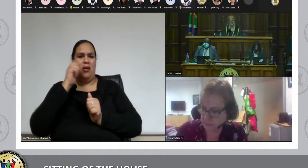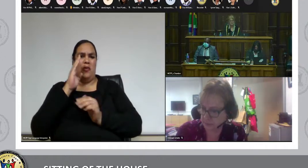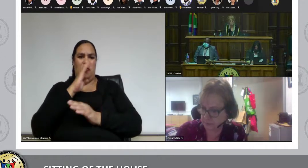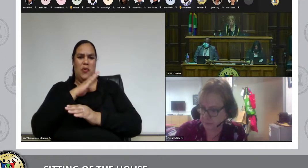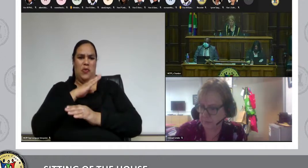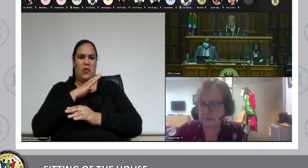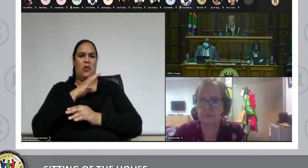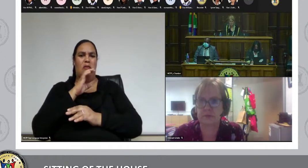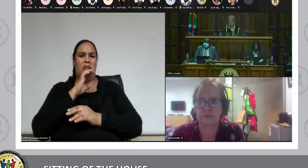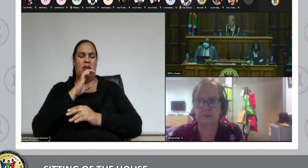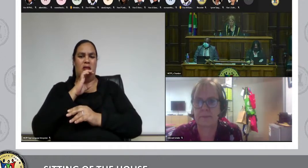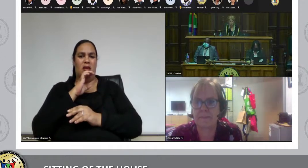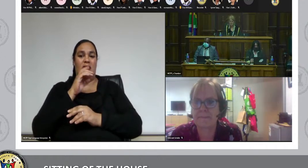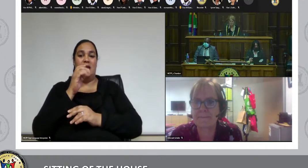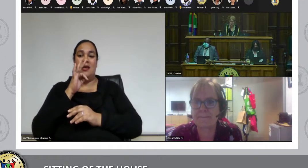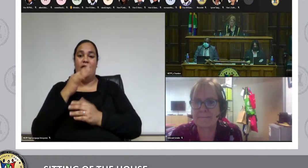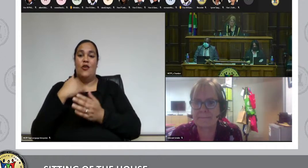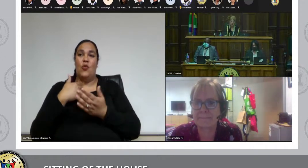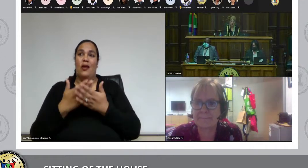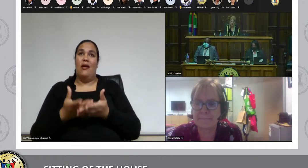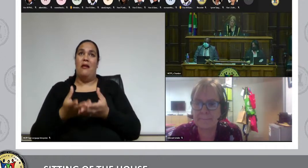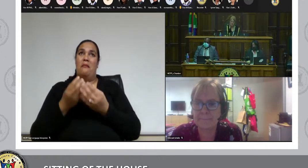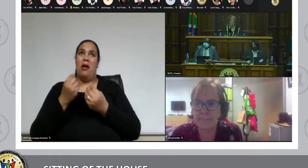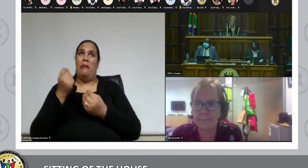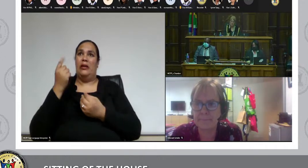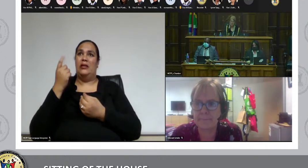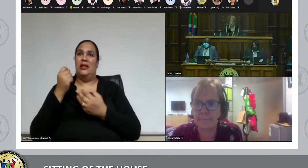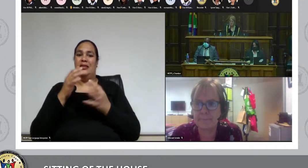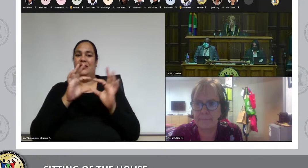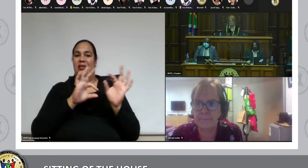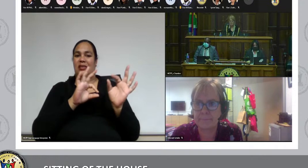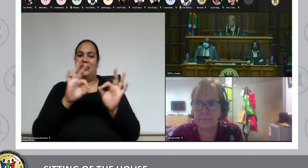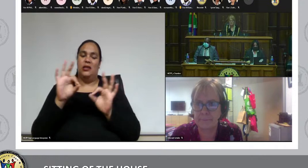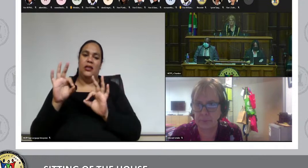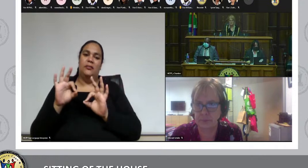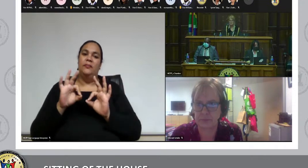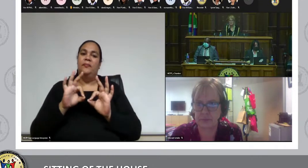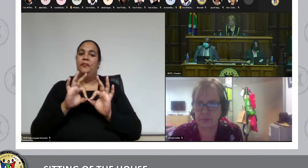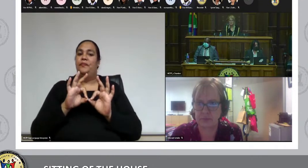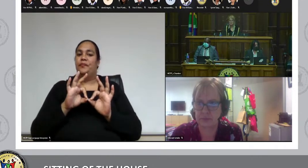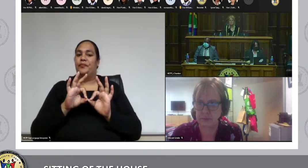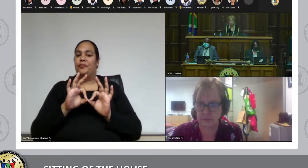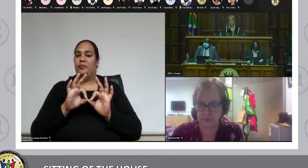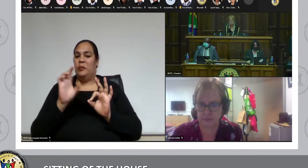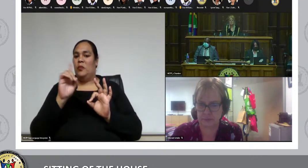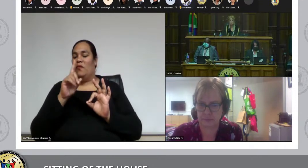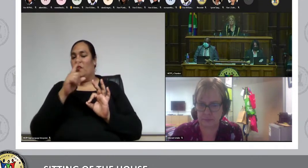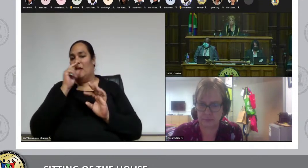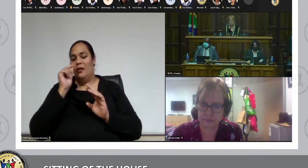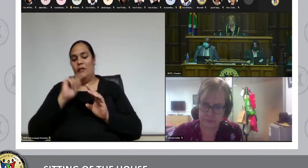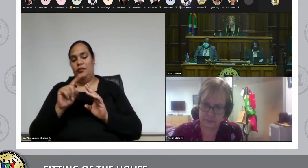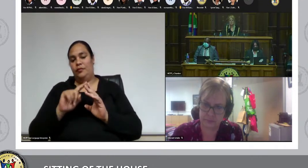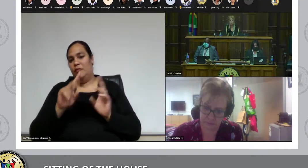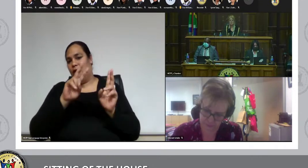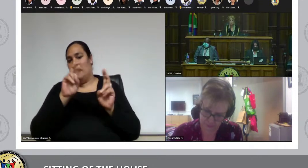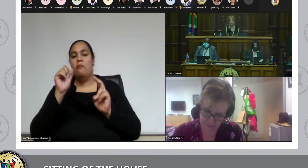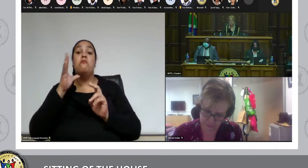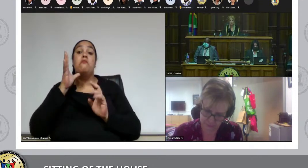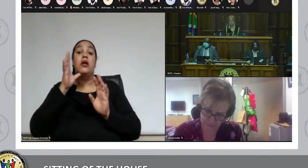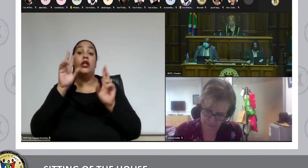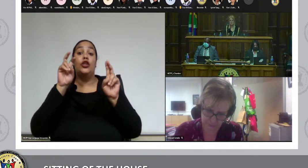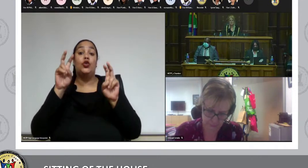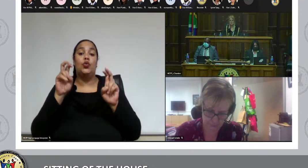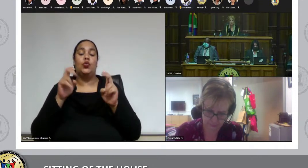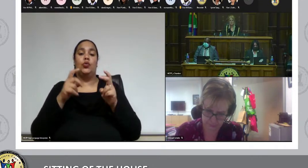is if we can get a sense of these, what are the main issues that are being raised by